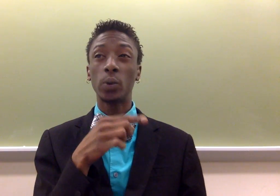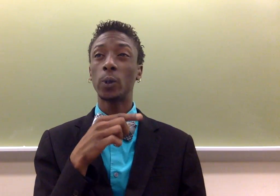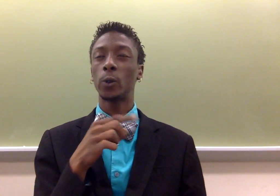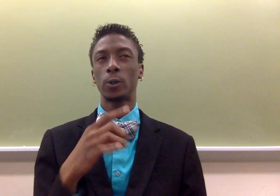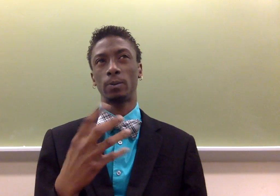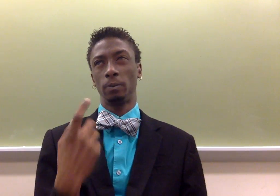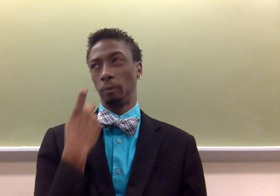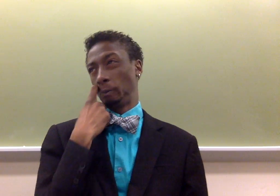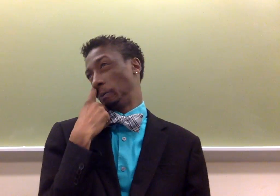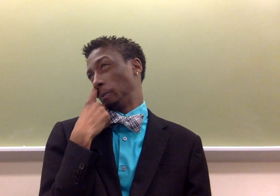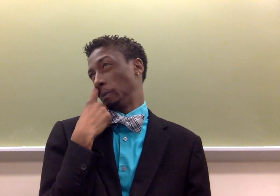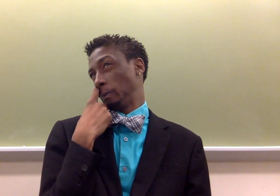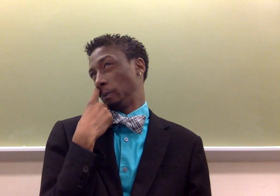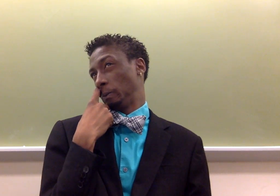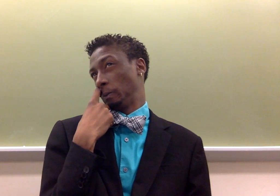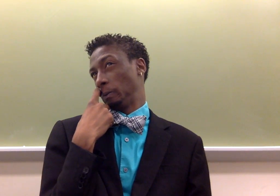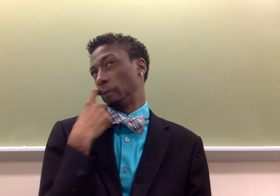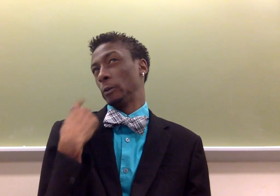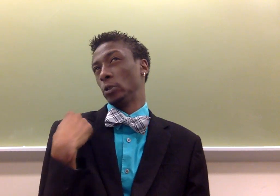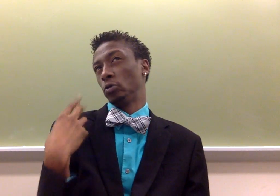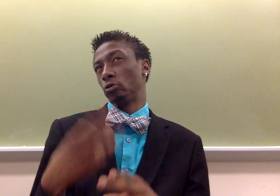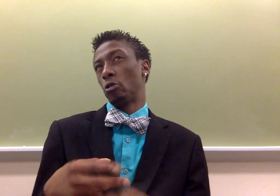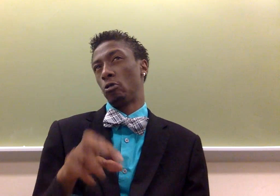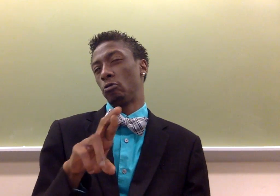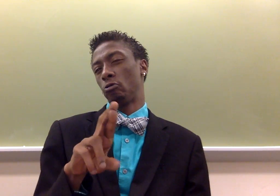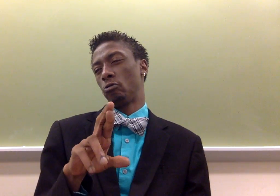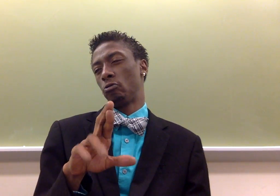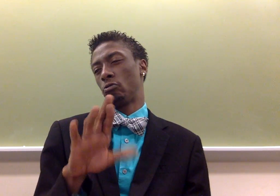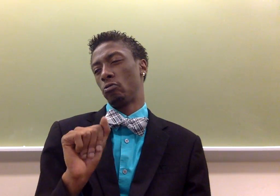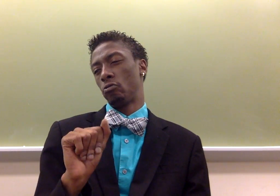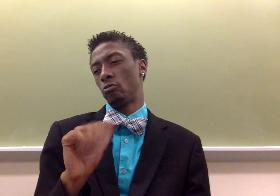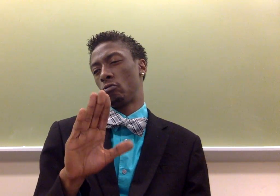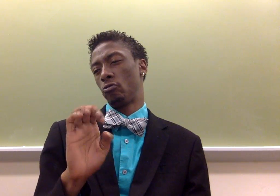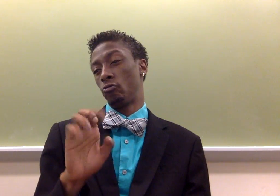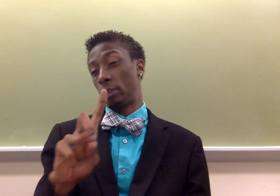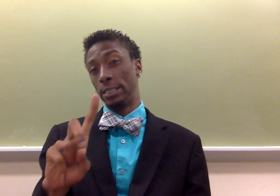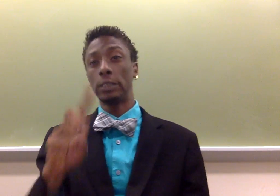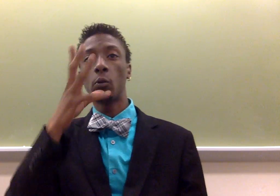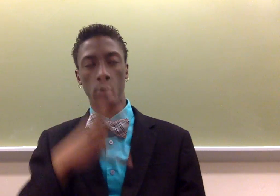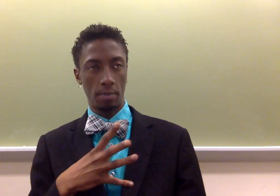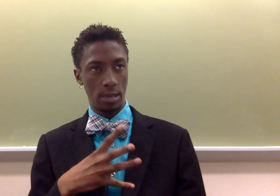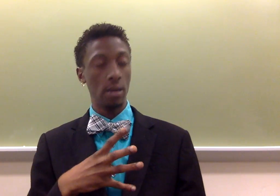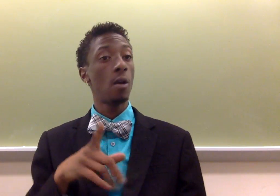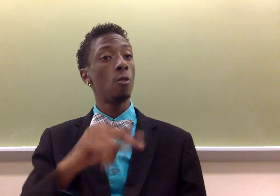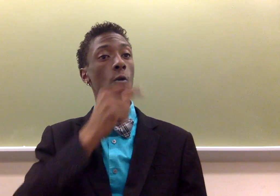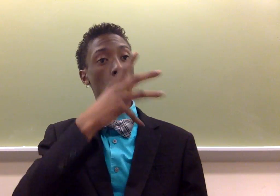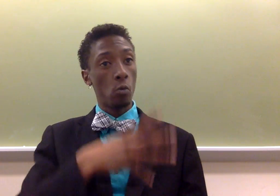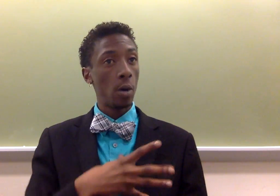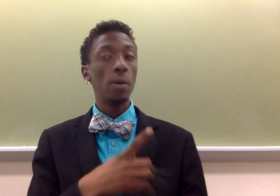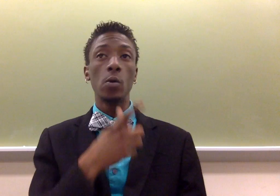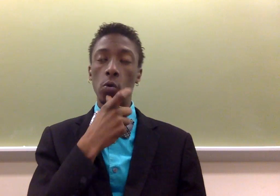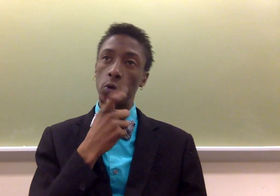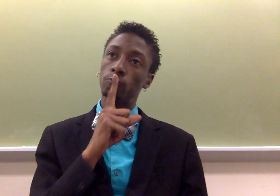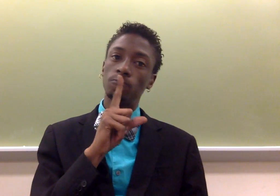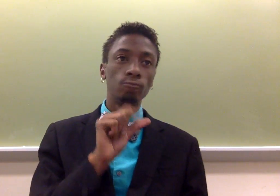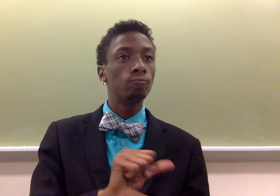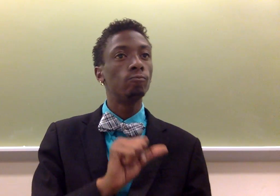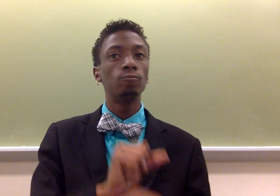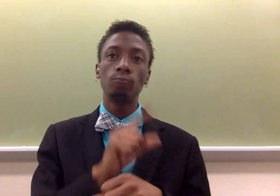last century we used to call race women. They're women who were deeply committed to the idea of racial justice, and